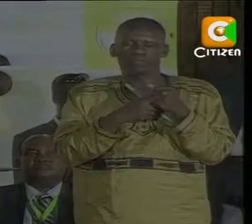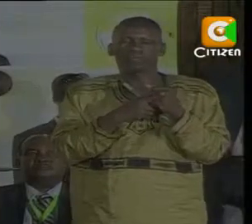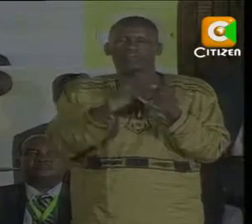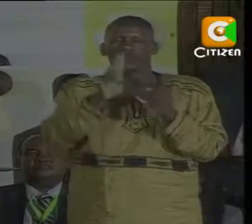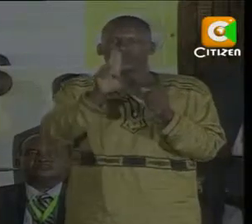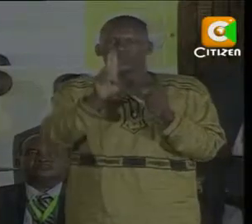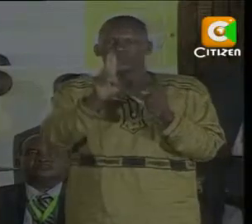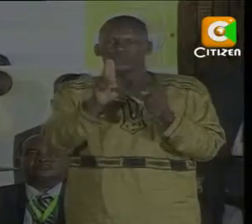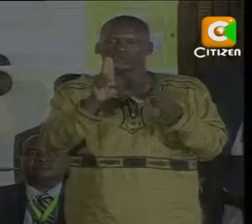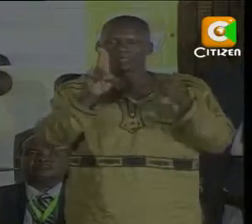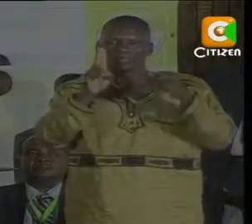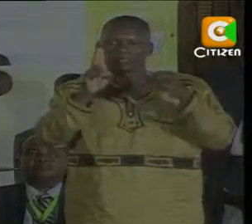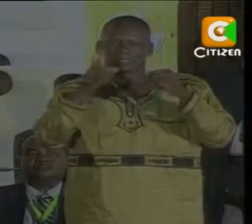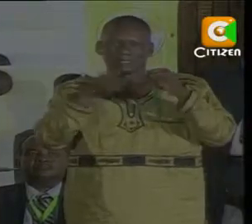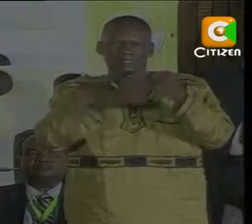Uhuru Kenyatta,